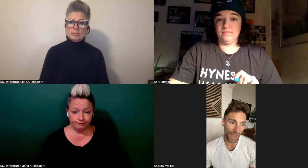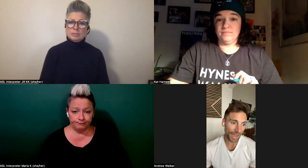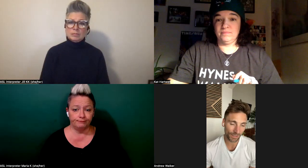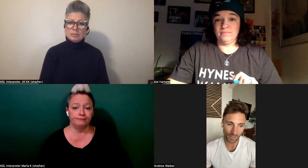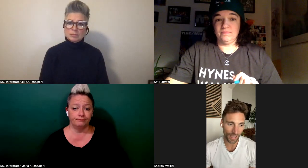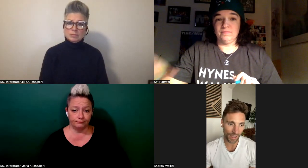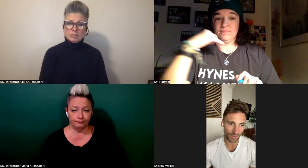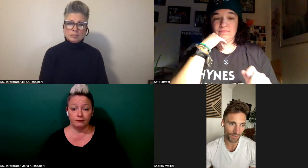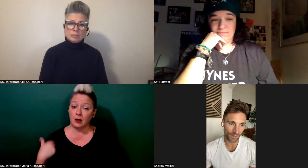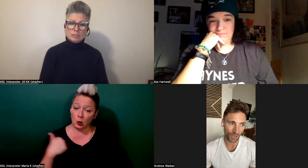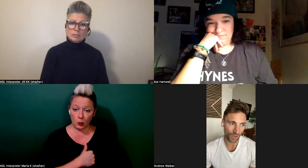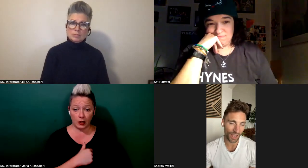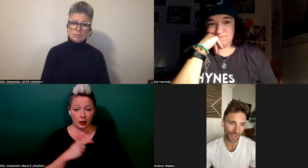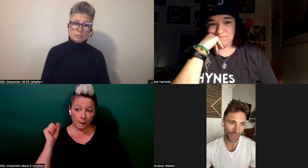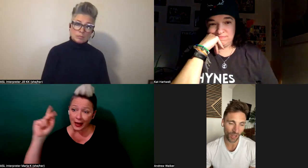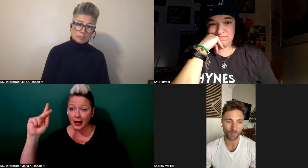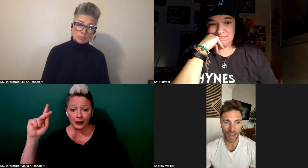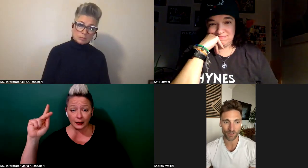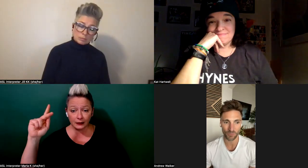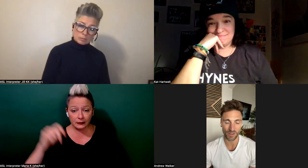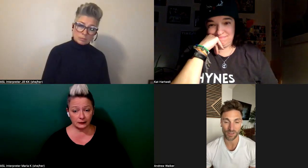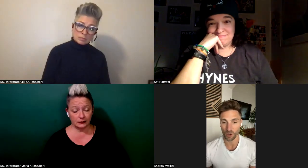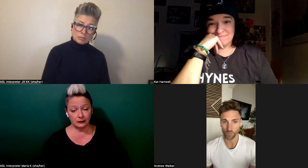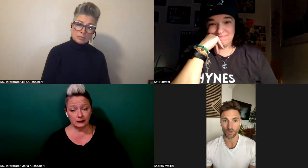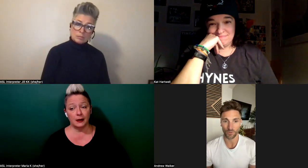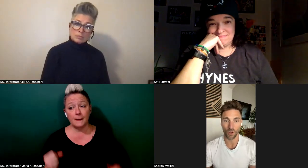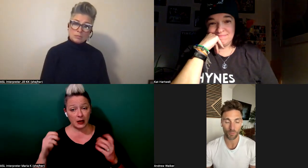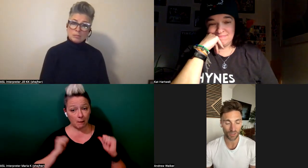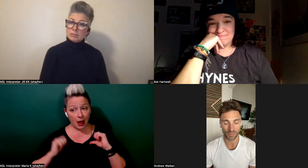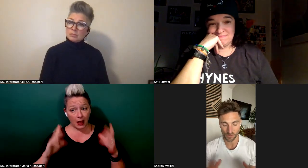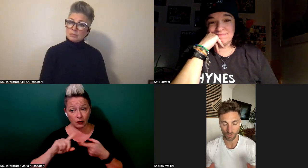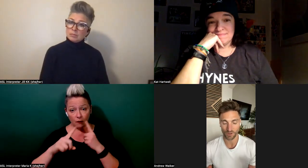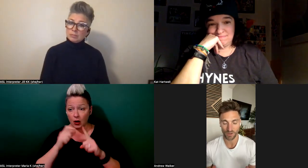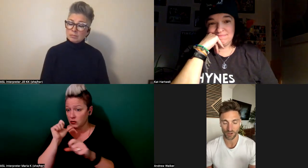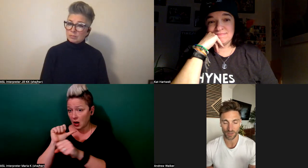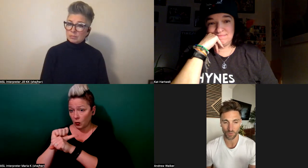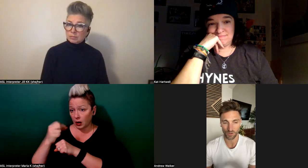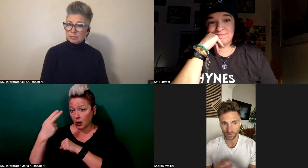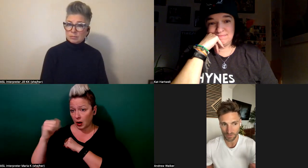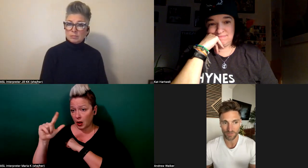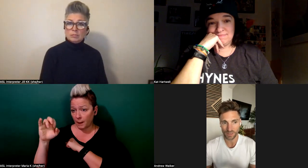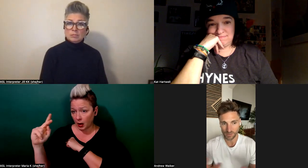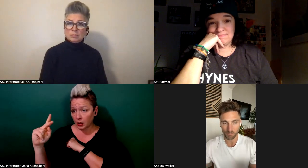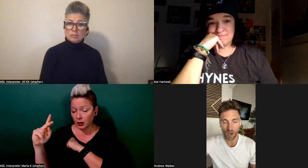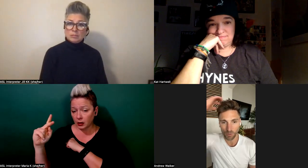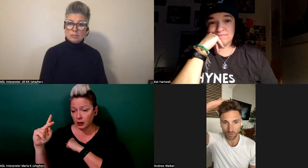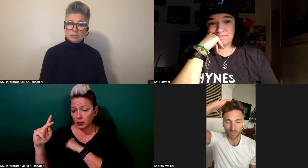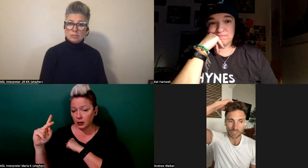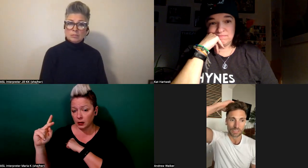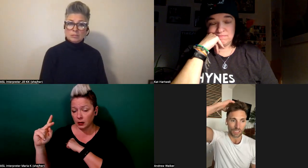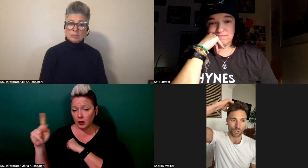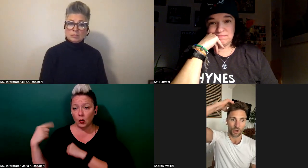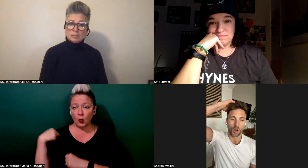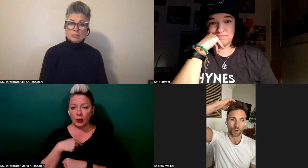we're back, and you know, a lot of my actor friends that aren't working for Hallmark, at least we're in this